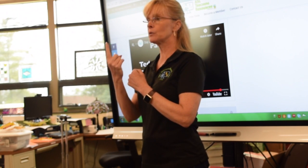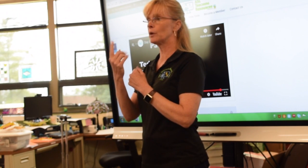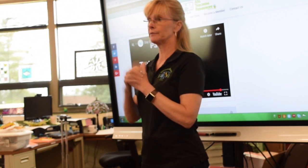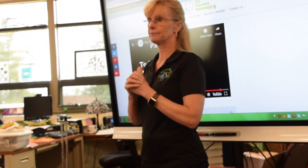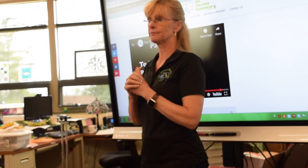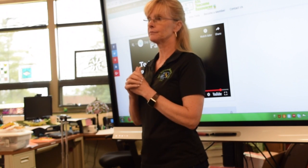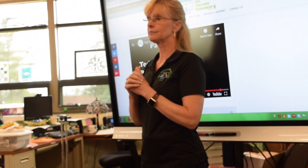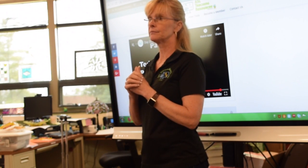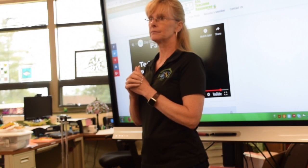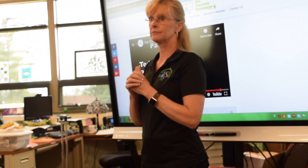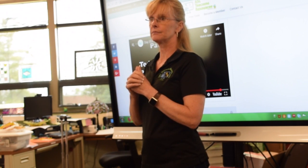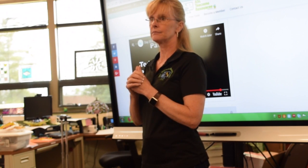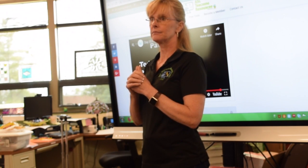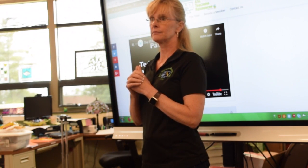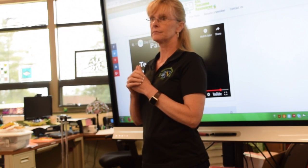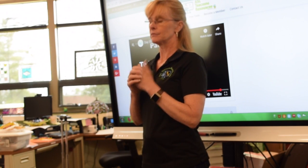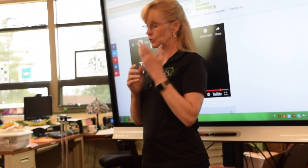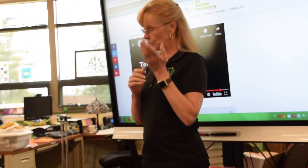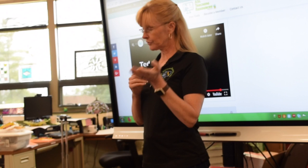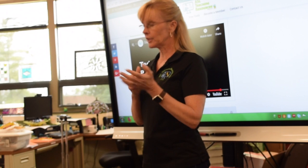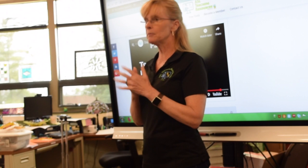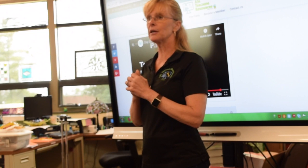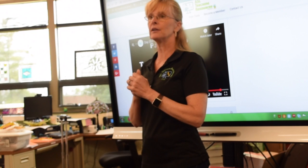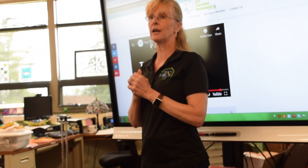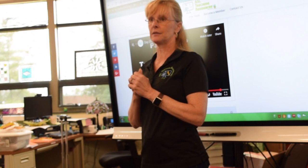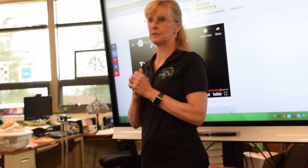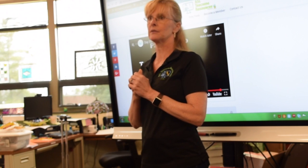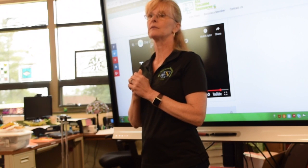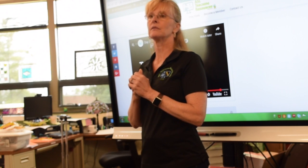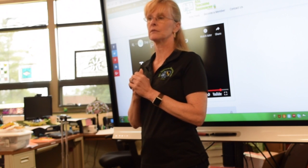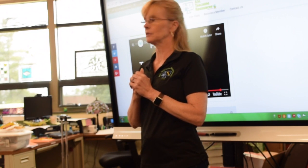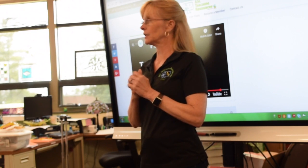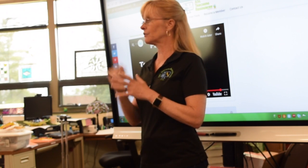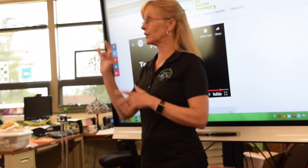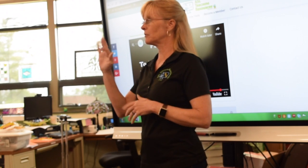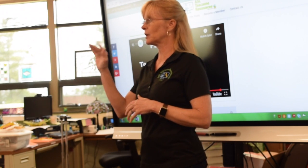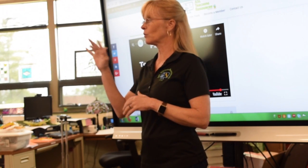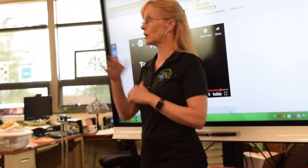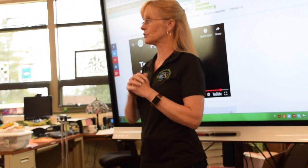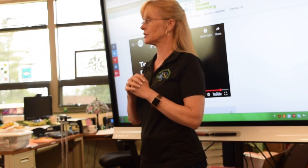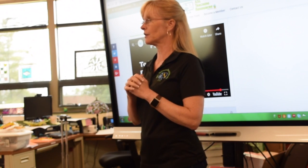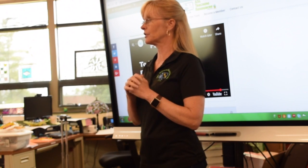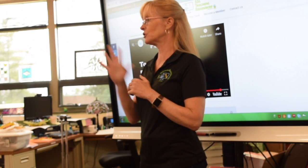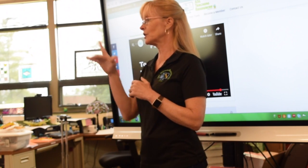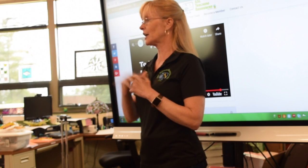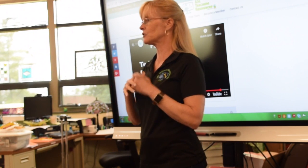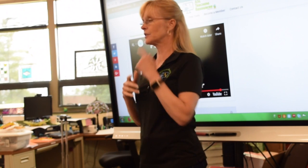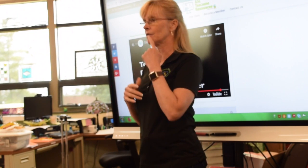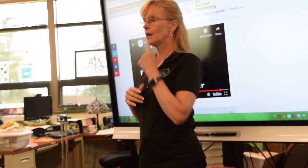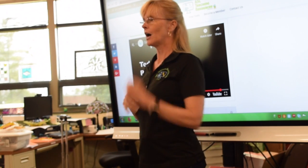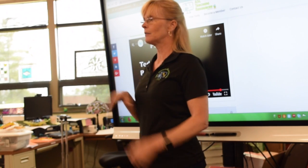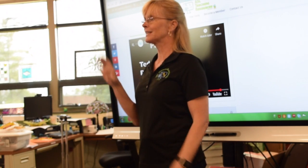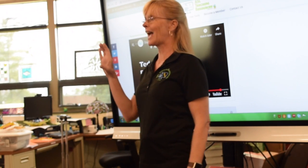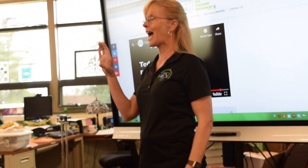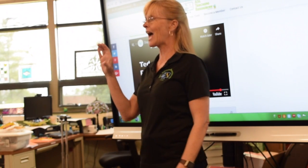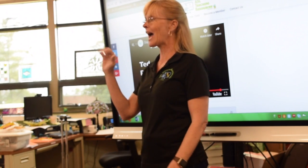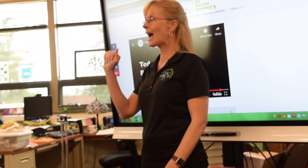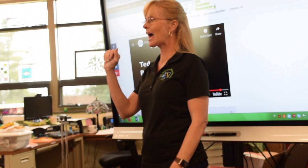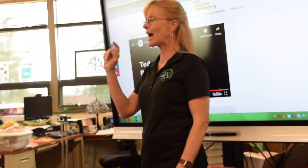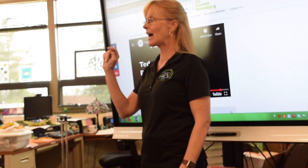one. Do it in front of the mirror. Do it in front of the mirror, yes. In front of the mirror and watch yourself. Because you can catch yourself.